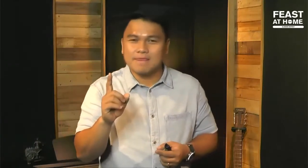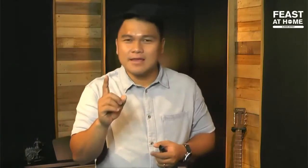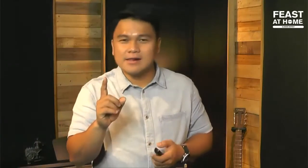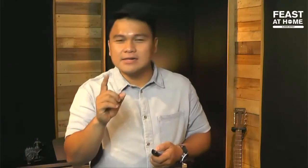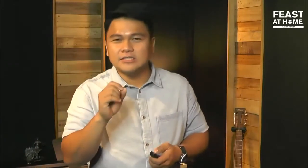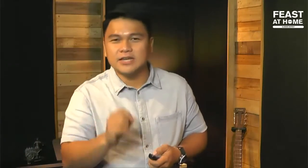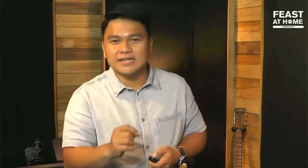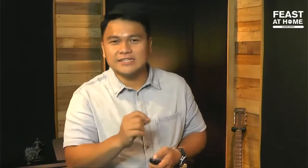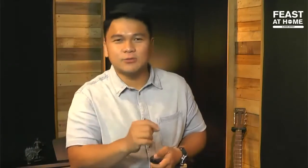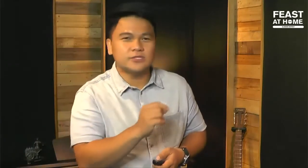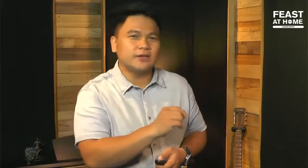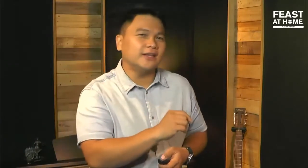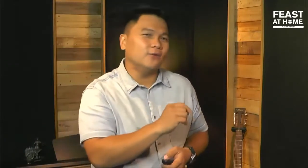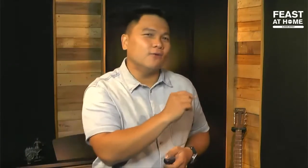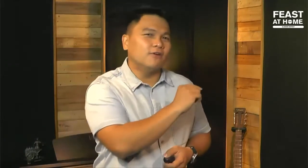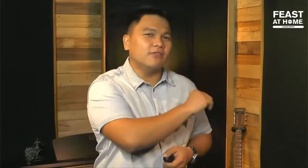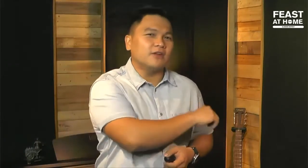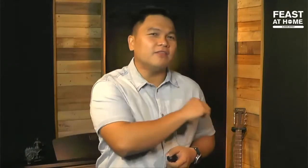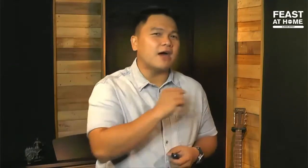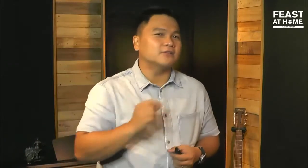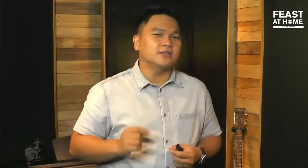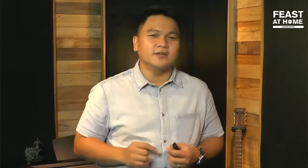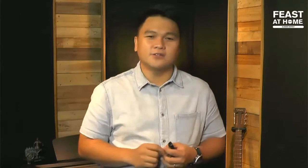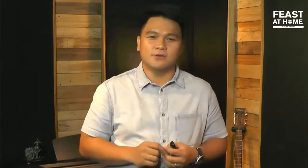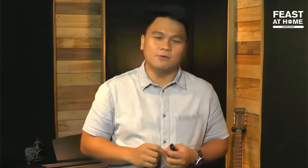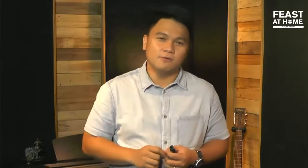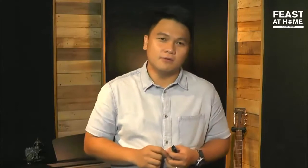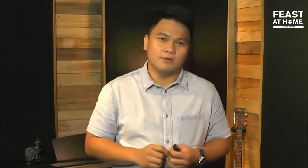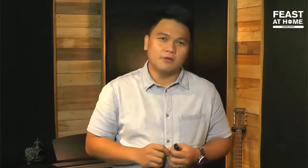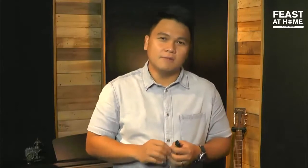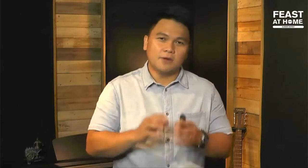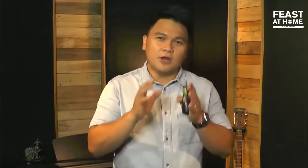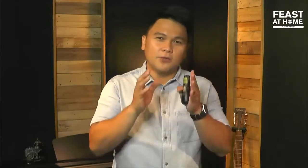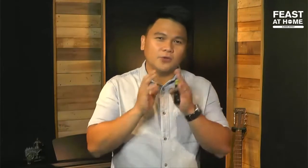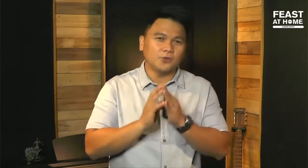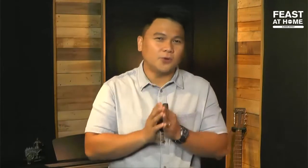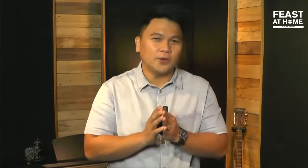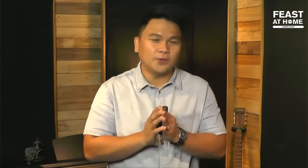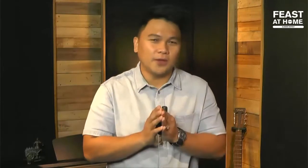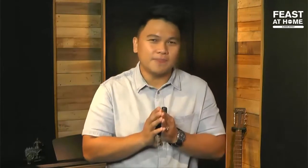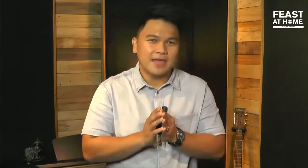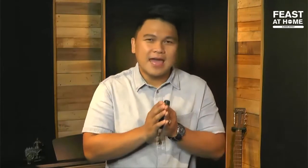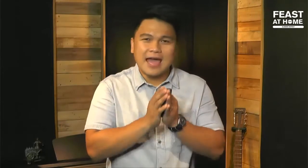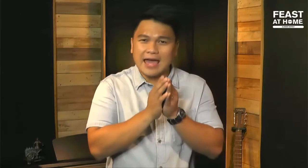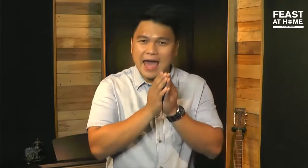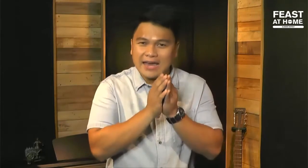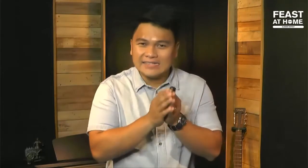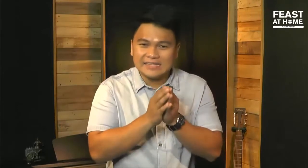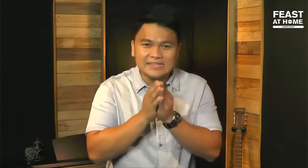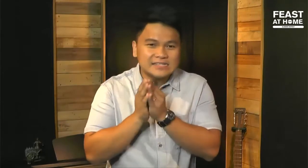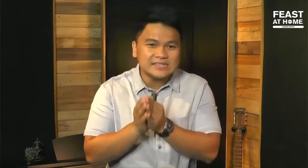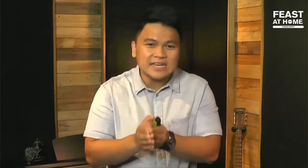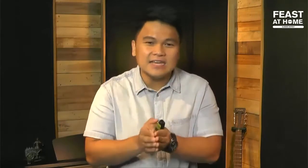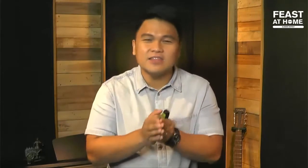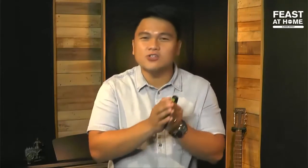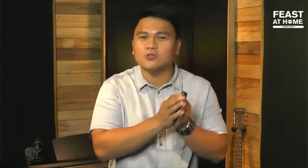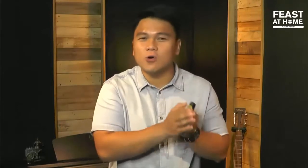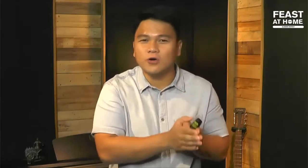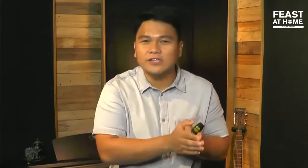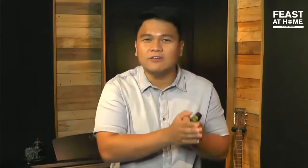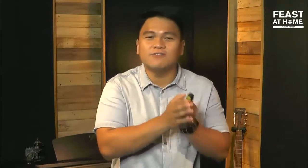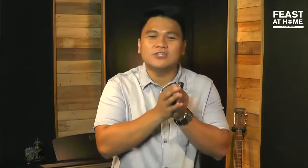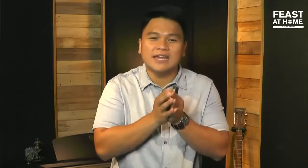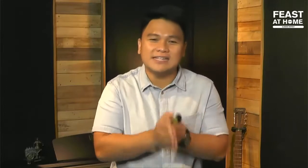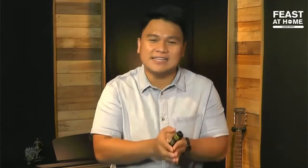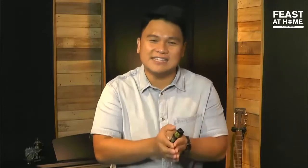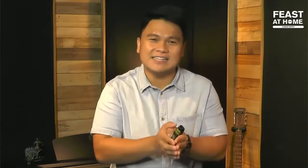nyo, Genesis was written over 3,000 years ago. Pero alam nyo, ang totoo ito eh. I still see the